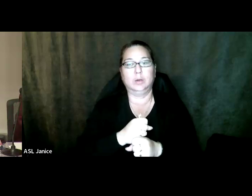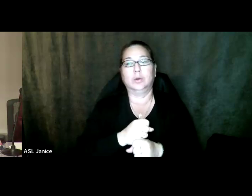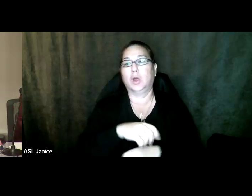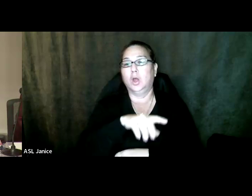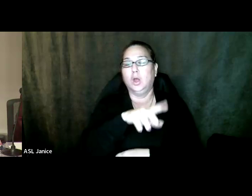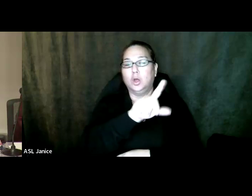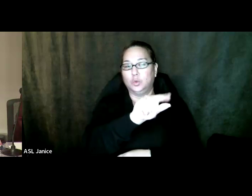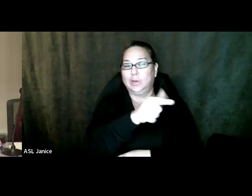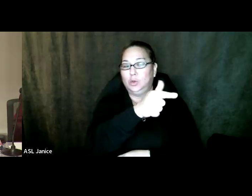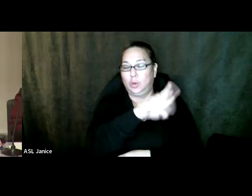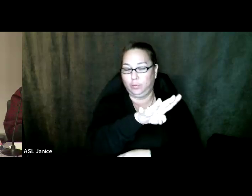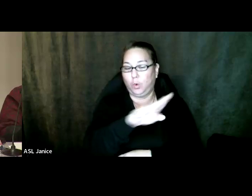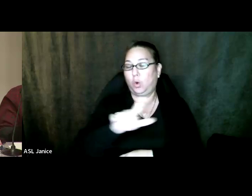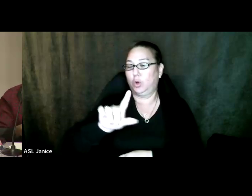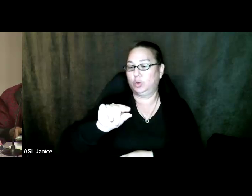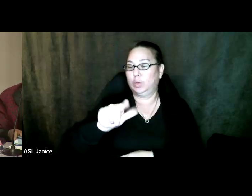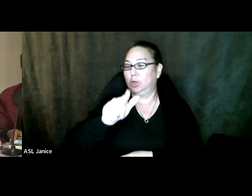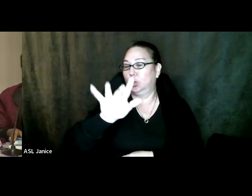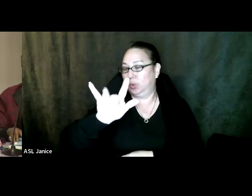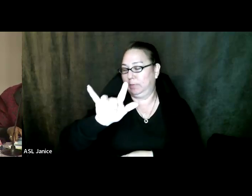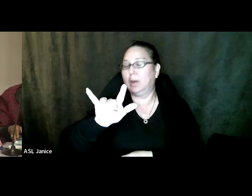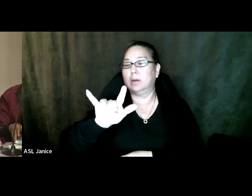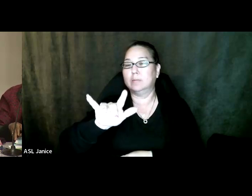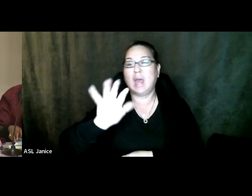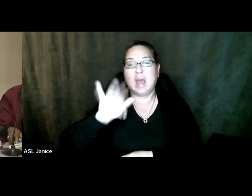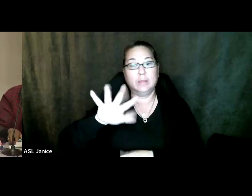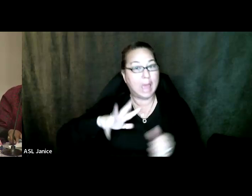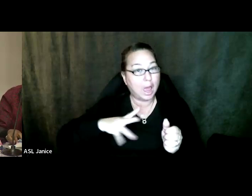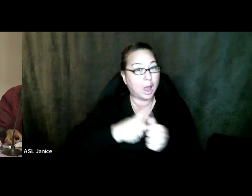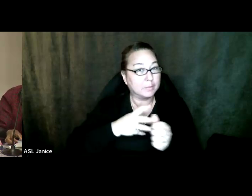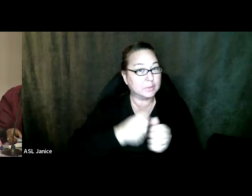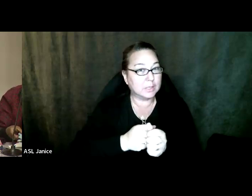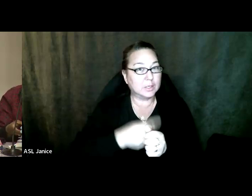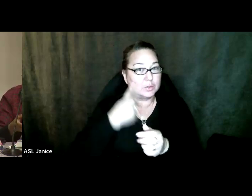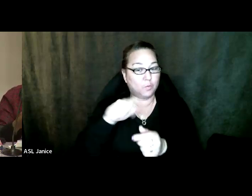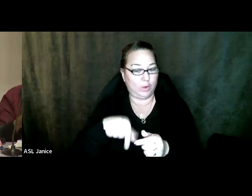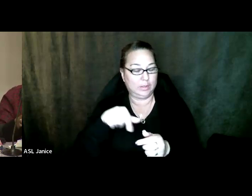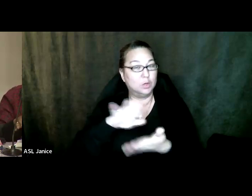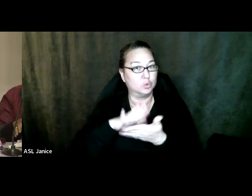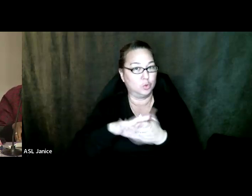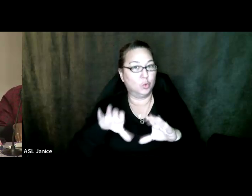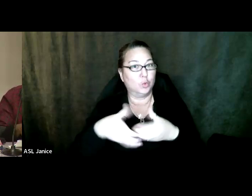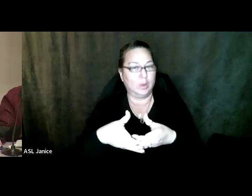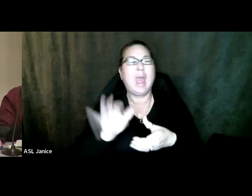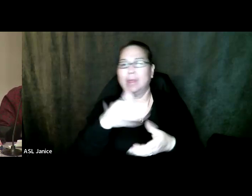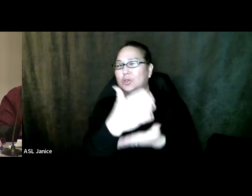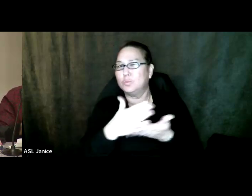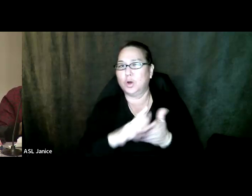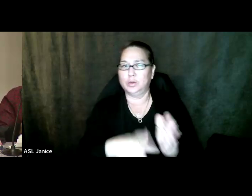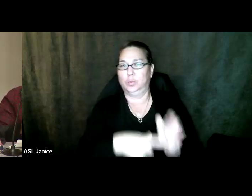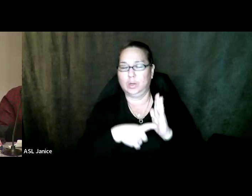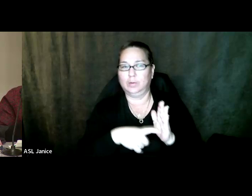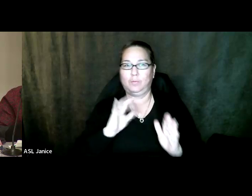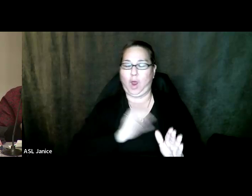2024-25. As a reminder, Transformation Schools updates to the school committee are part of the requirements of our Systemic